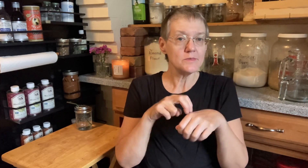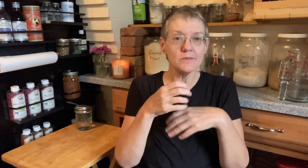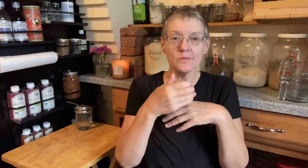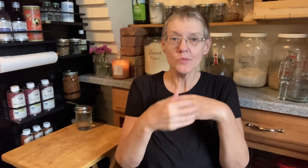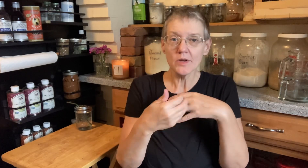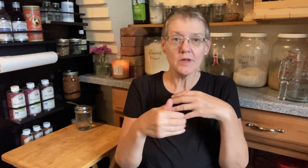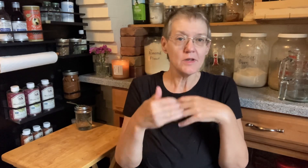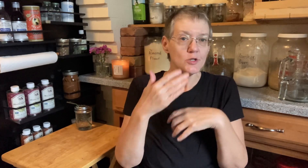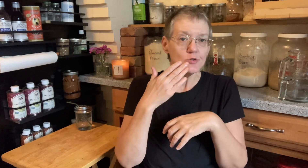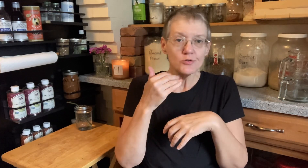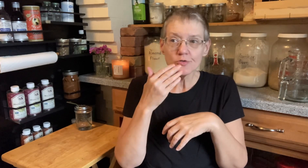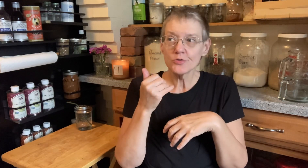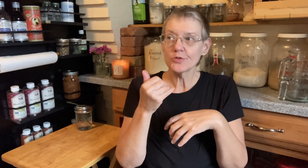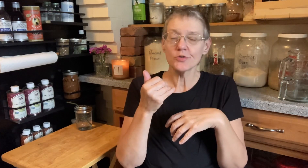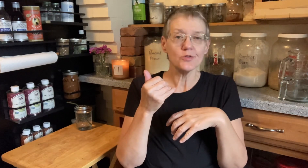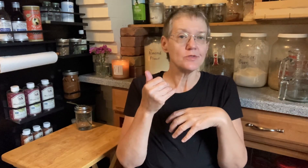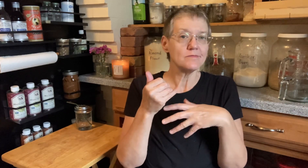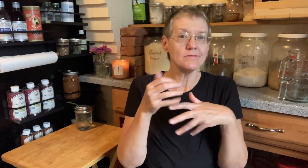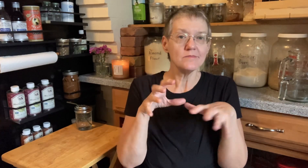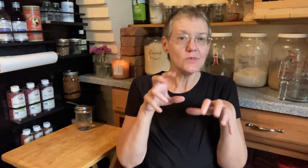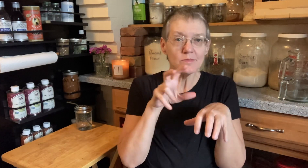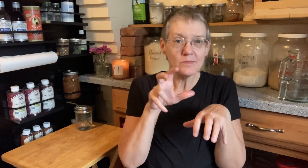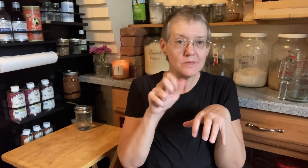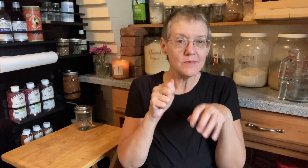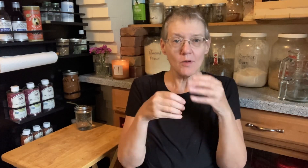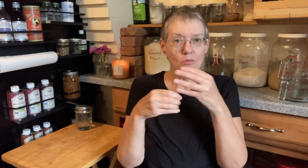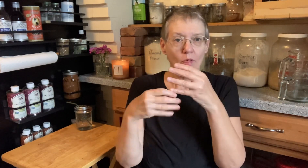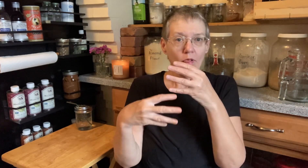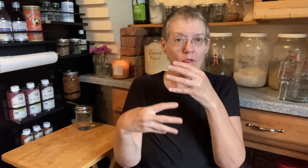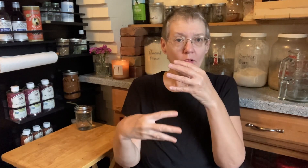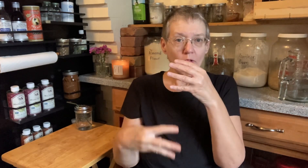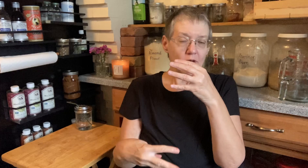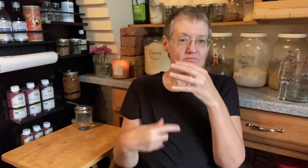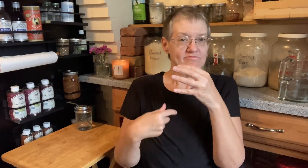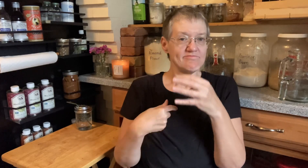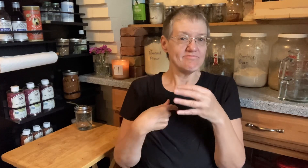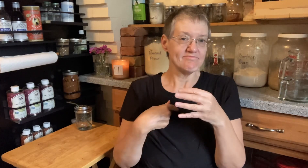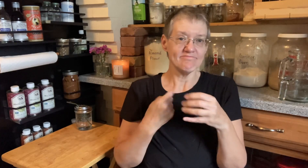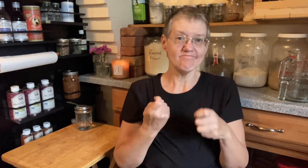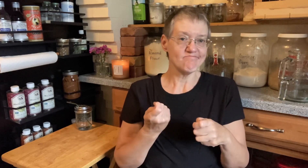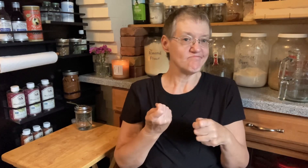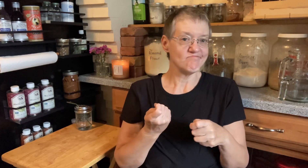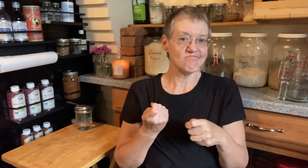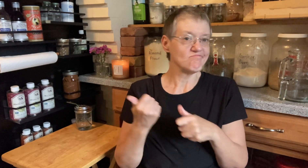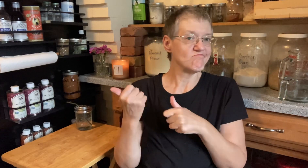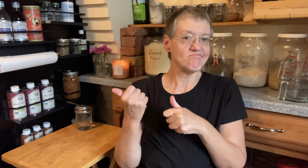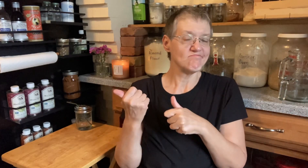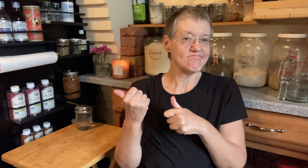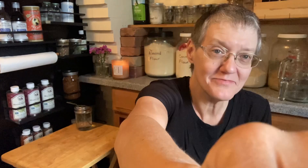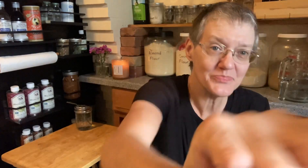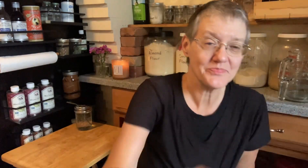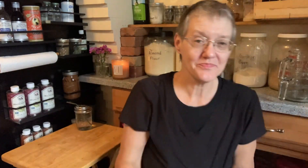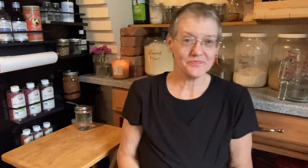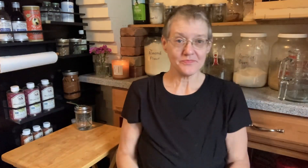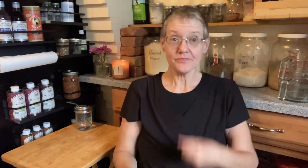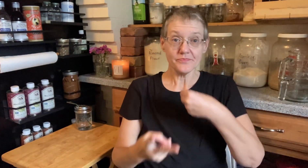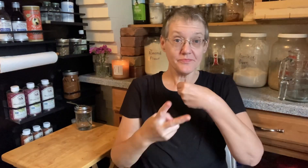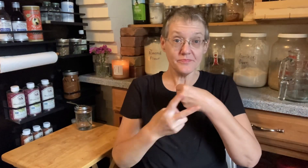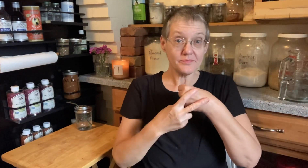the cookies, the bread, the chips, the sugar, the frozen pizza, all of it was out.